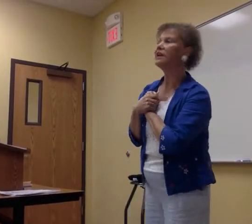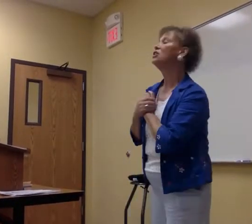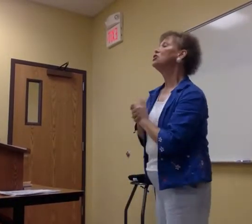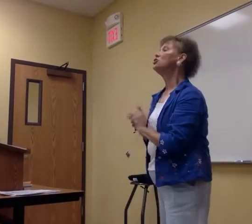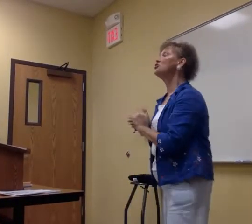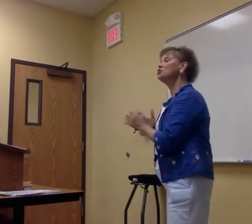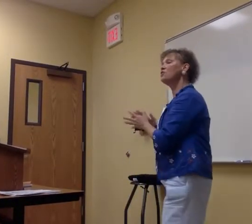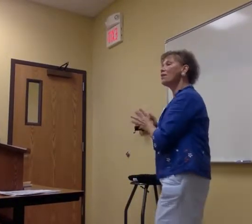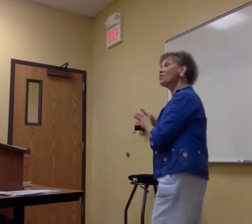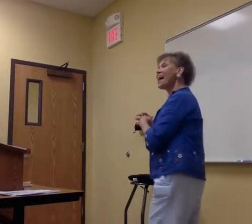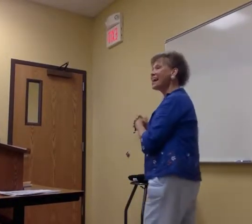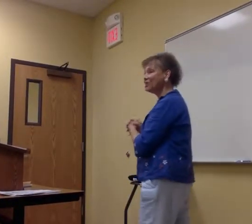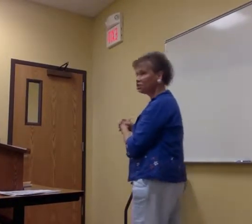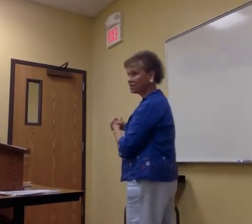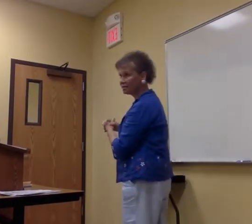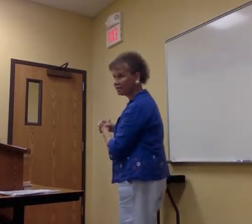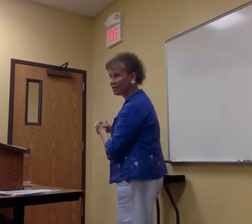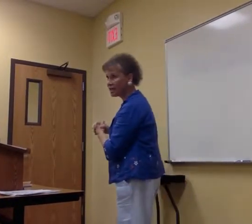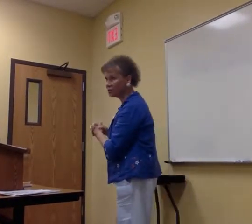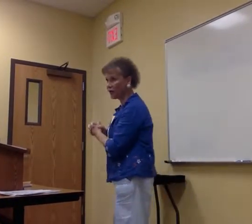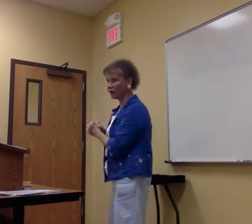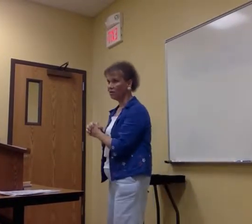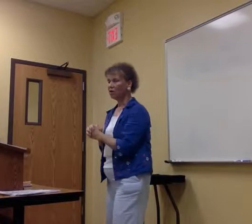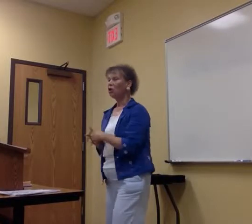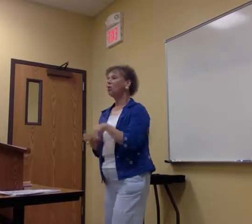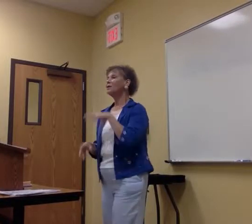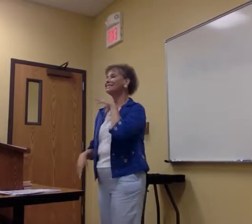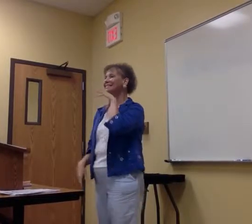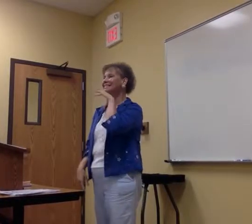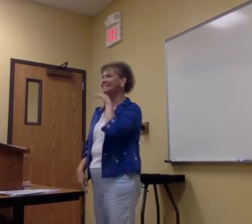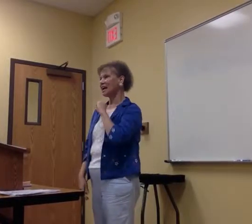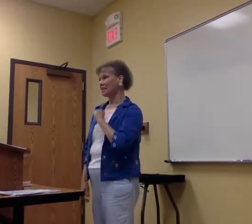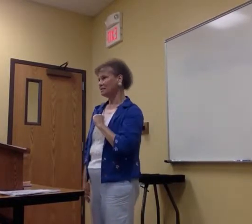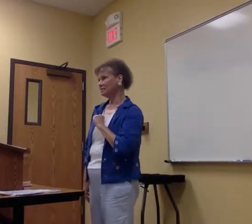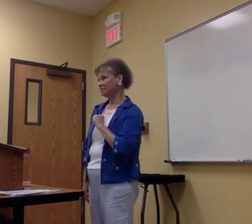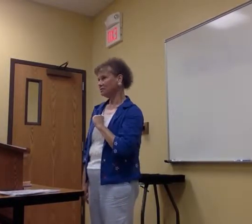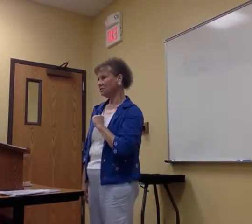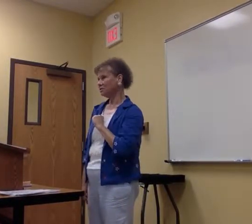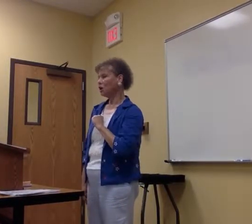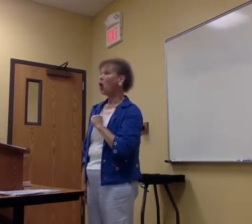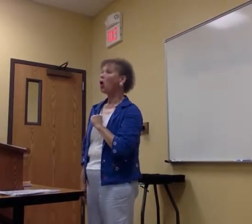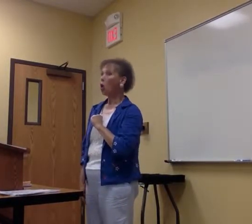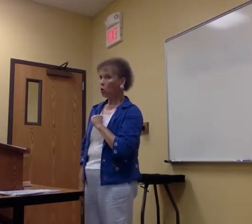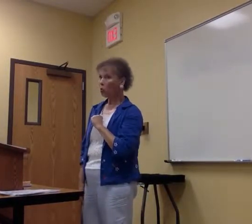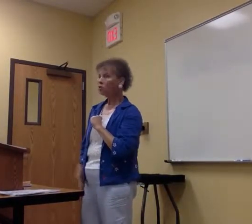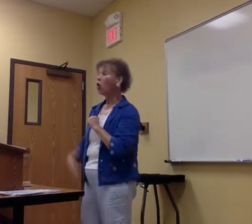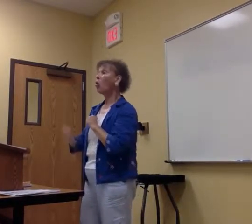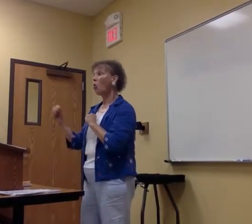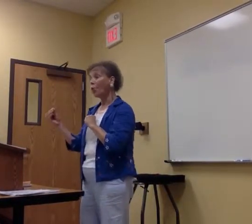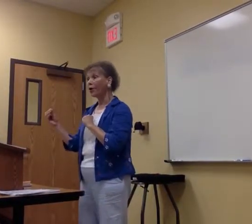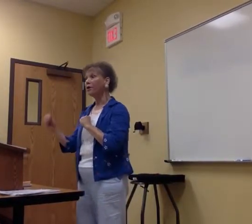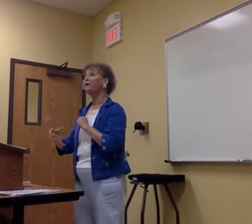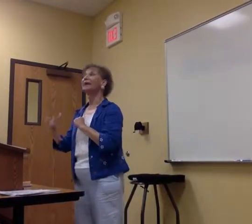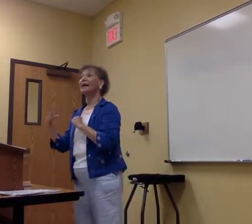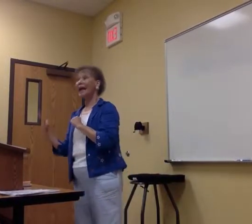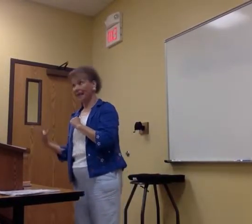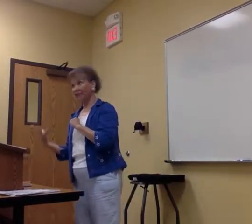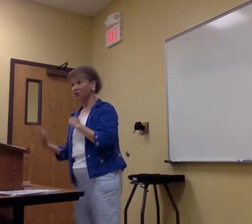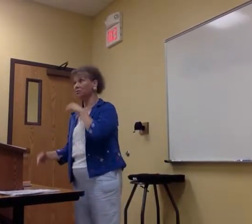ages as well. What is this sign? Old or age, right? It can mean age as